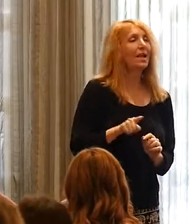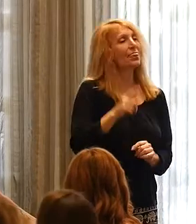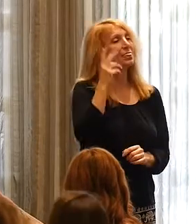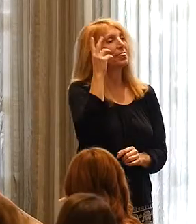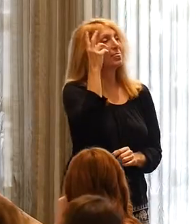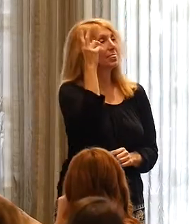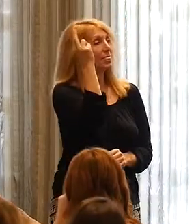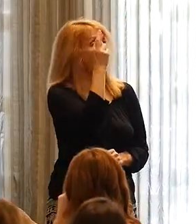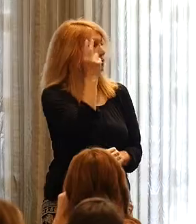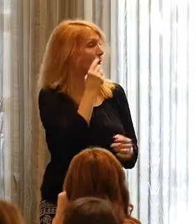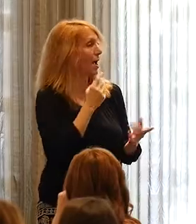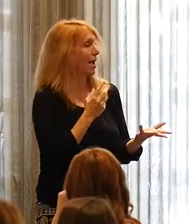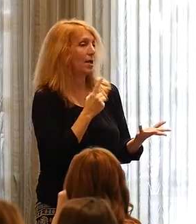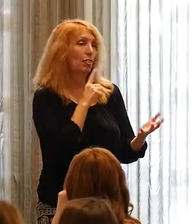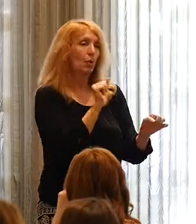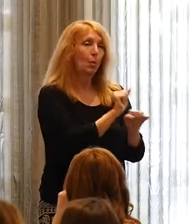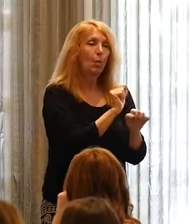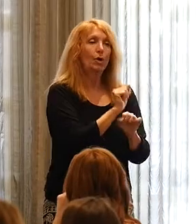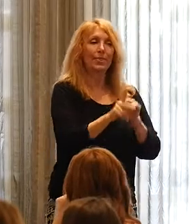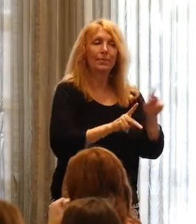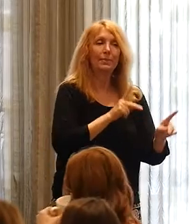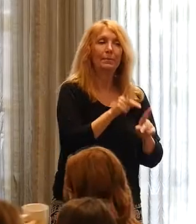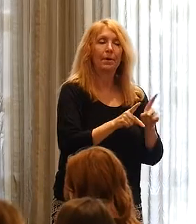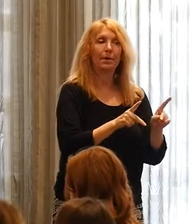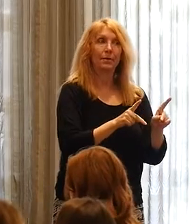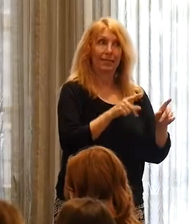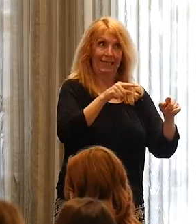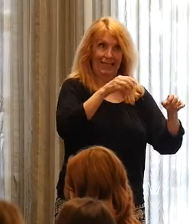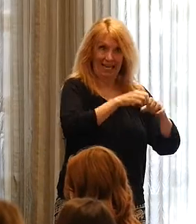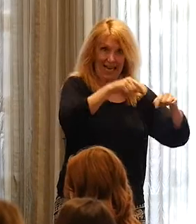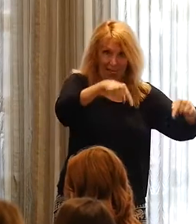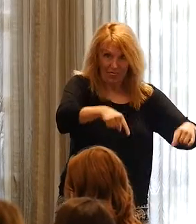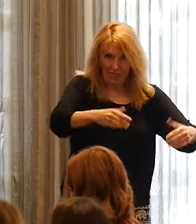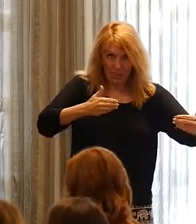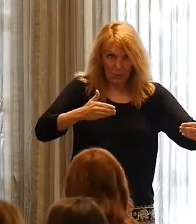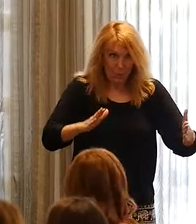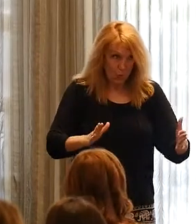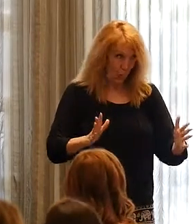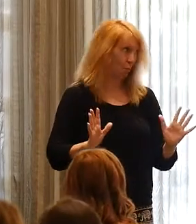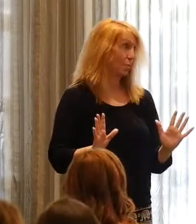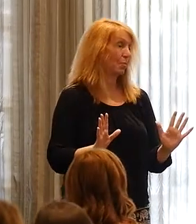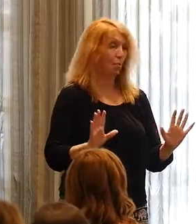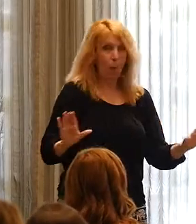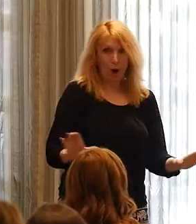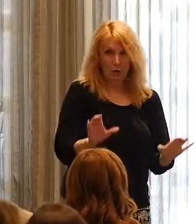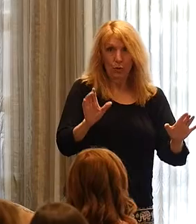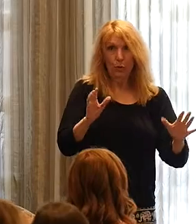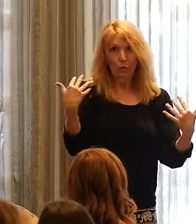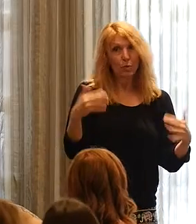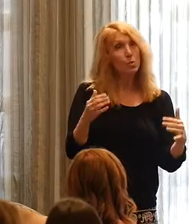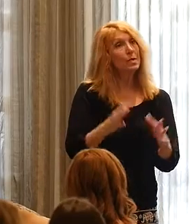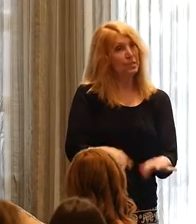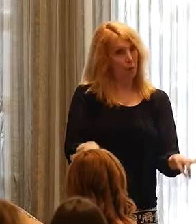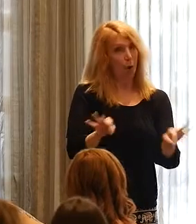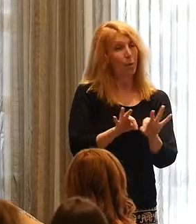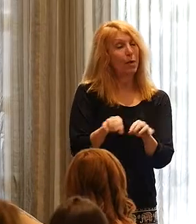why the work that the people in this room does is so important,